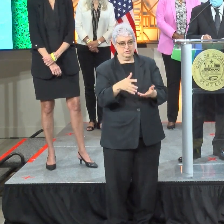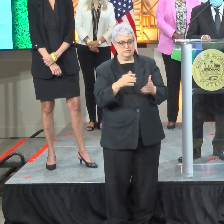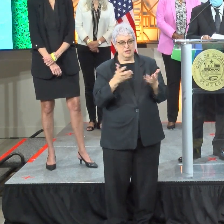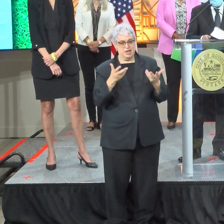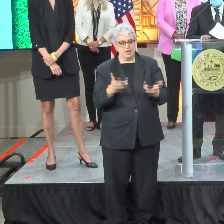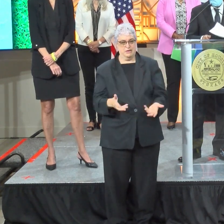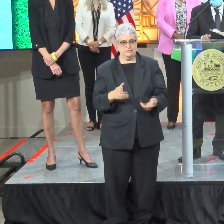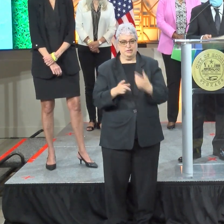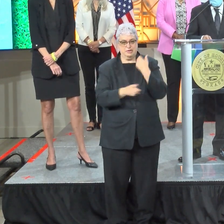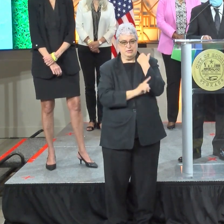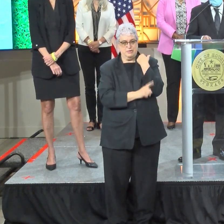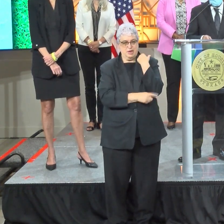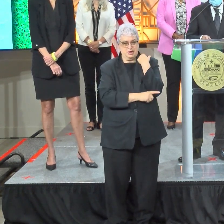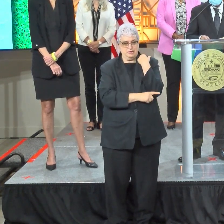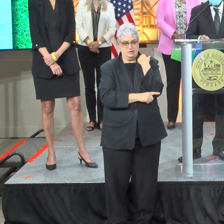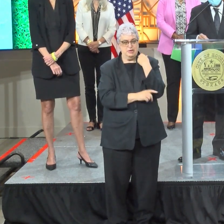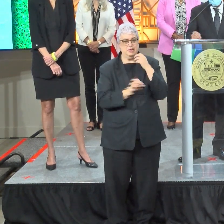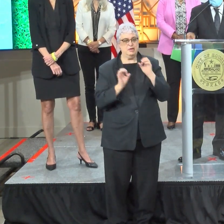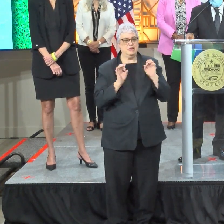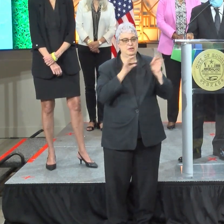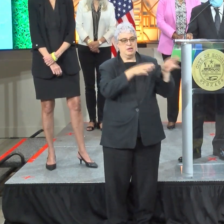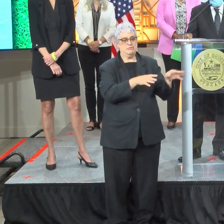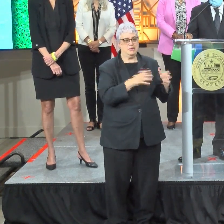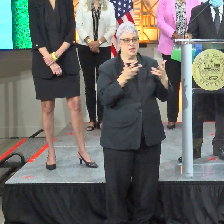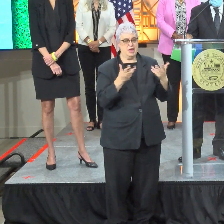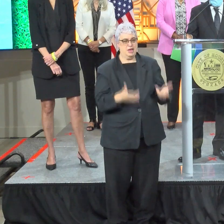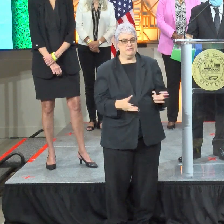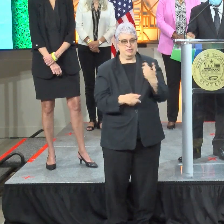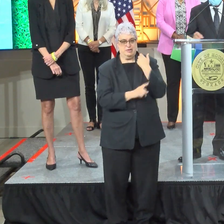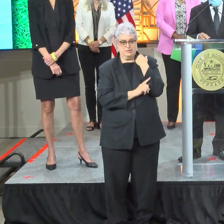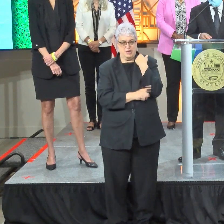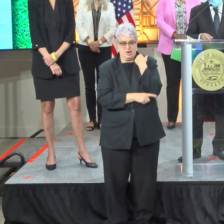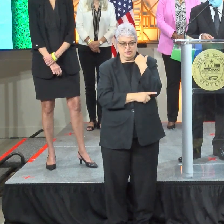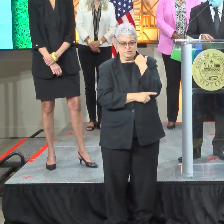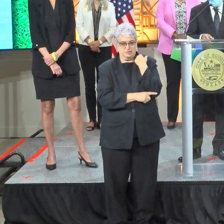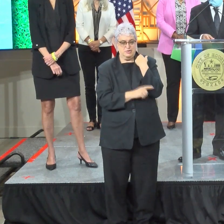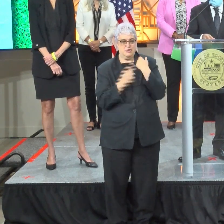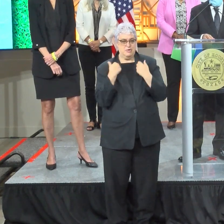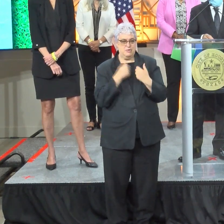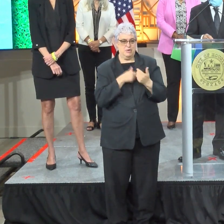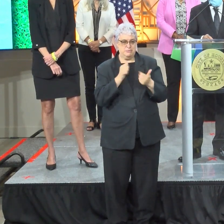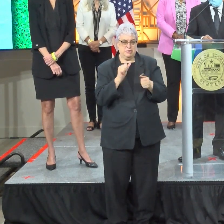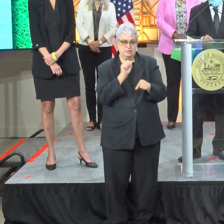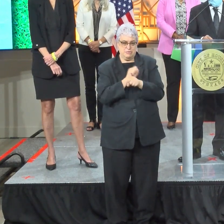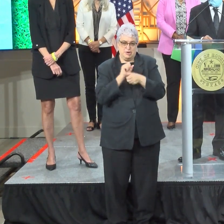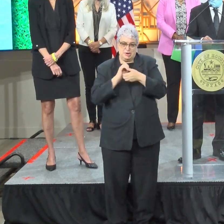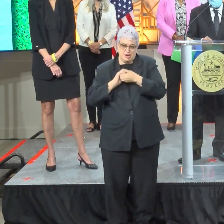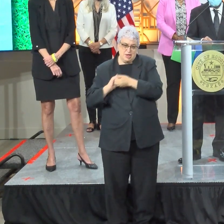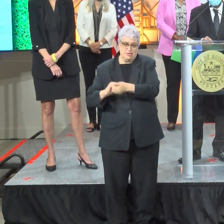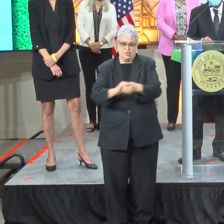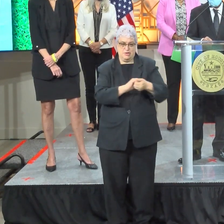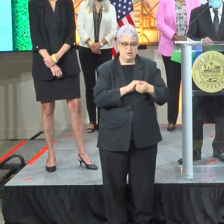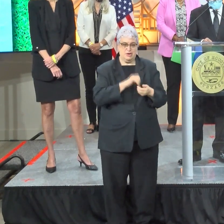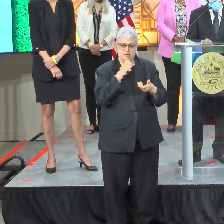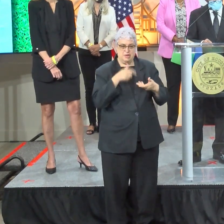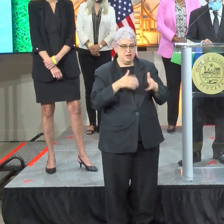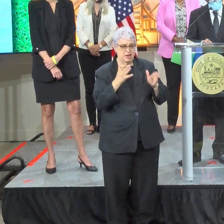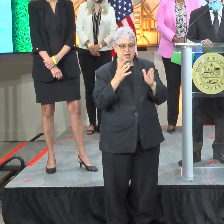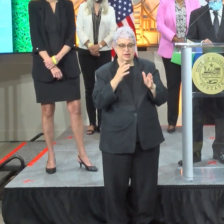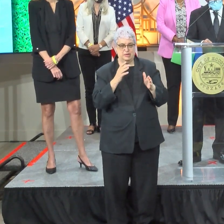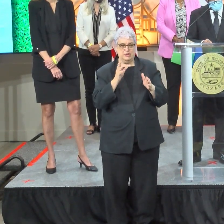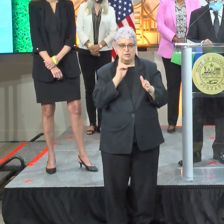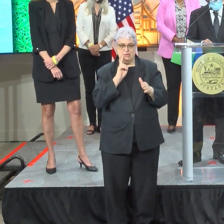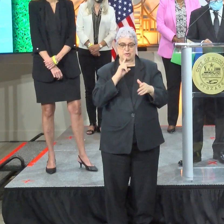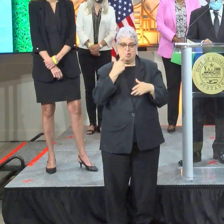but sometimes people are illegally dumping heavy trash. And we must work together to don't let Houston go to